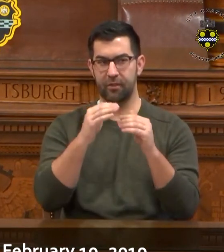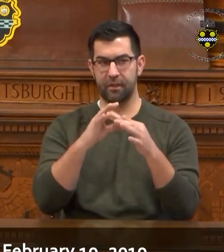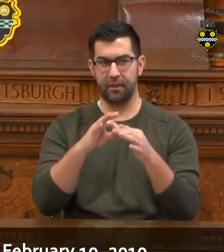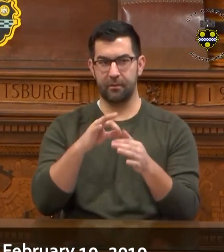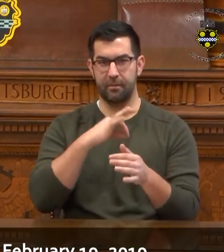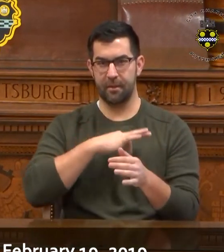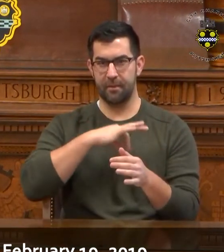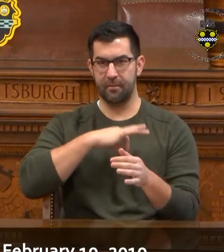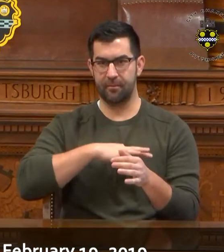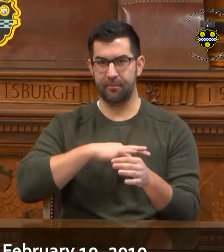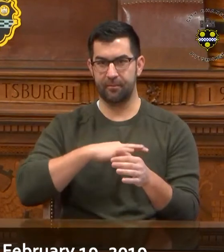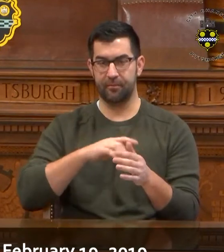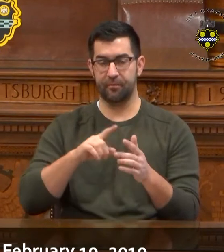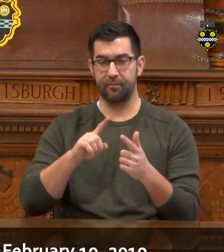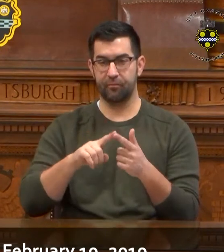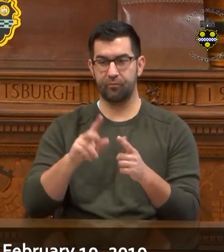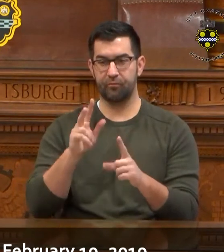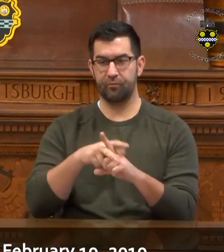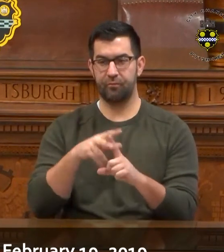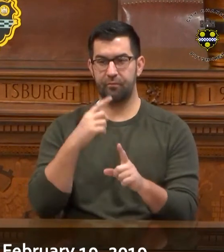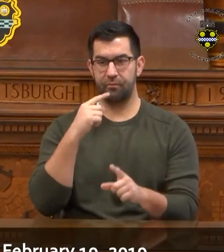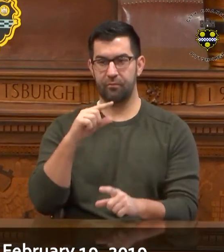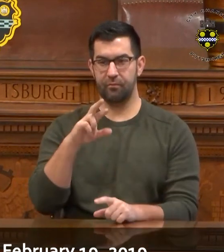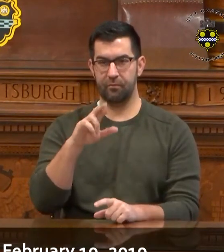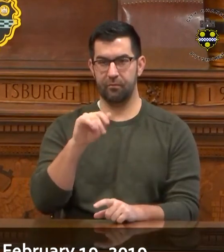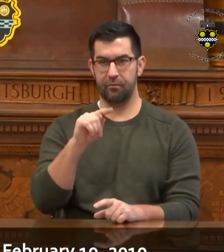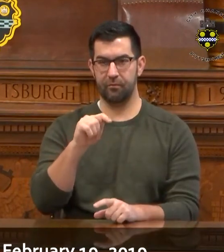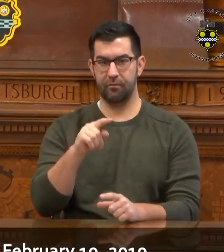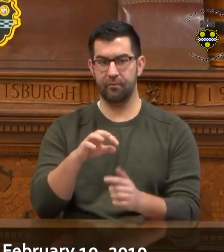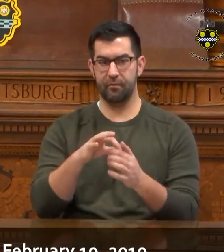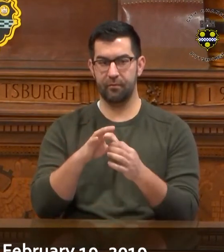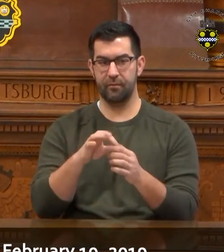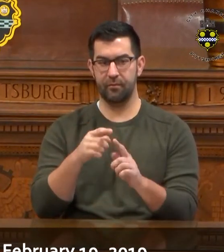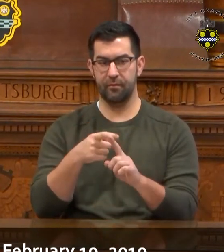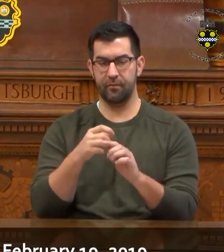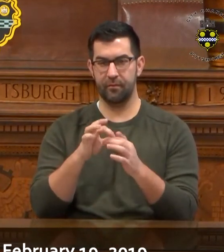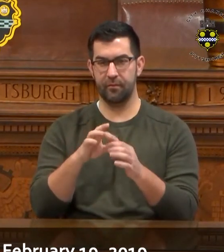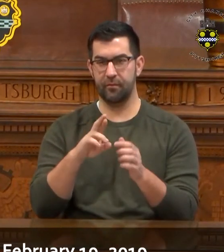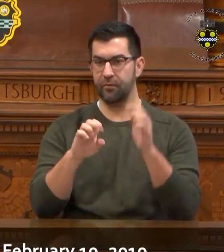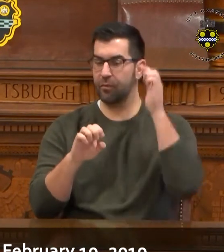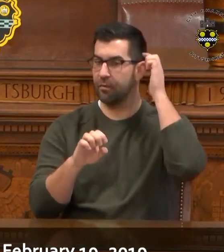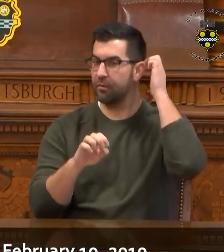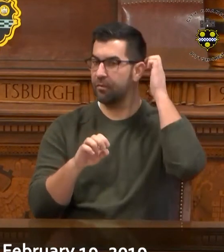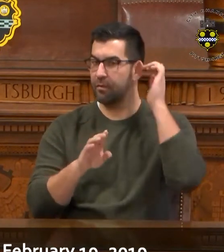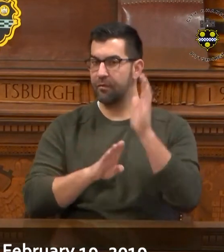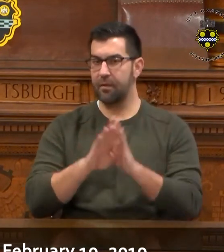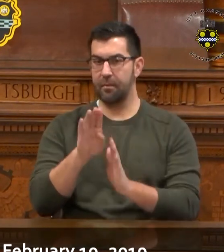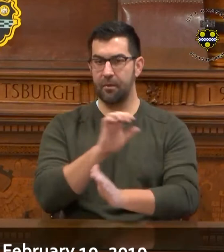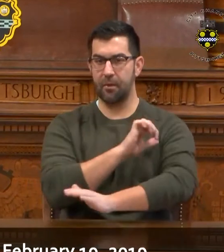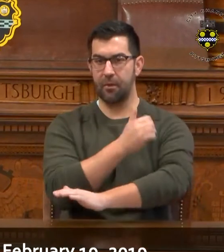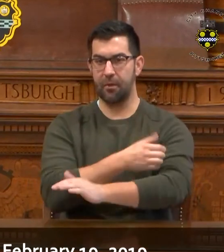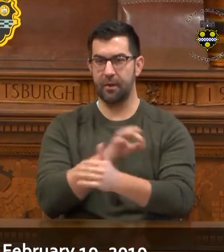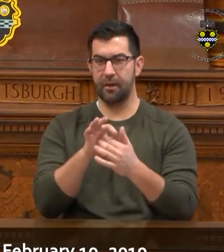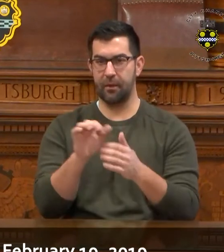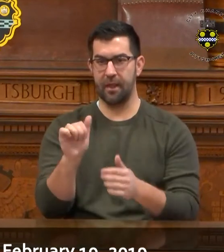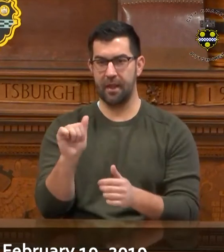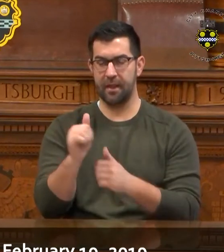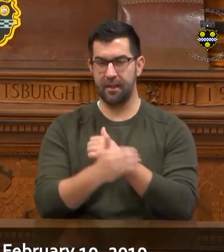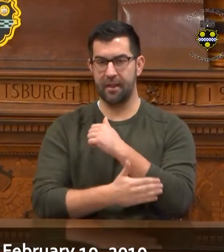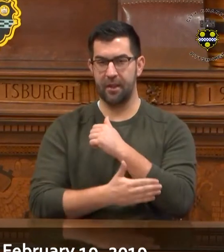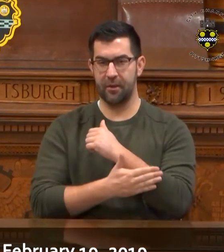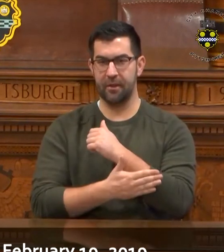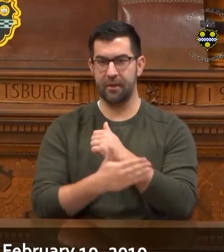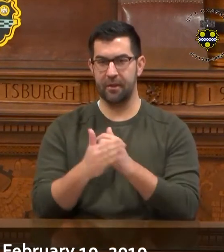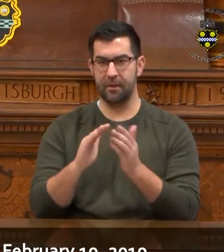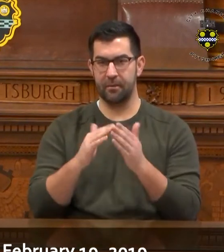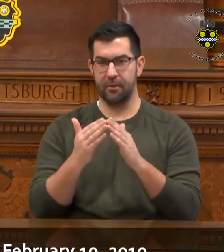the City of Pittsburgh to apply for a grant from the Redevelopment Authority of Allegheny County